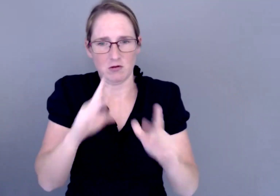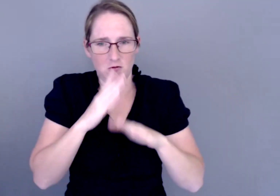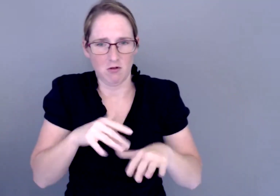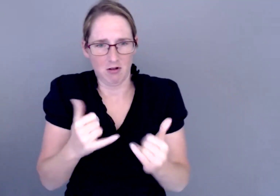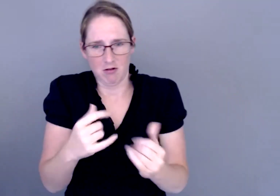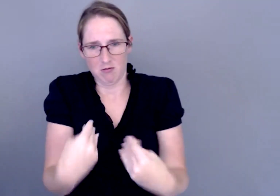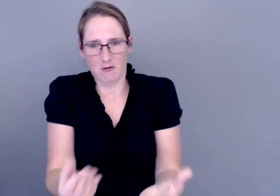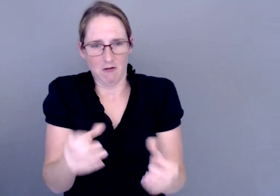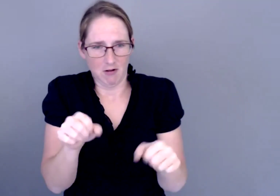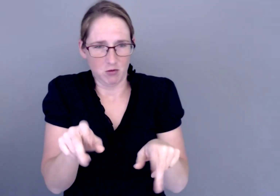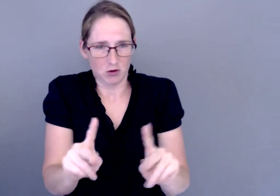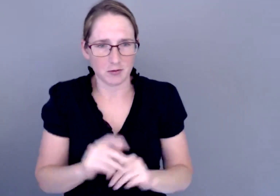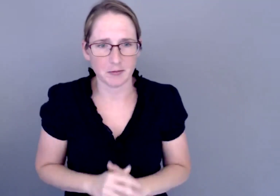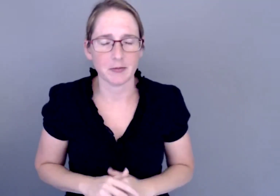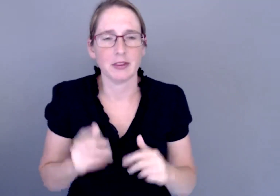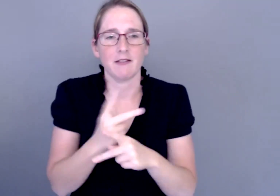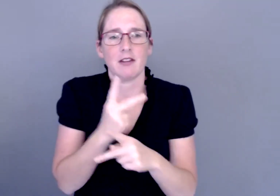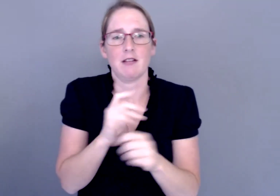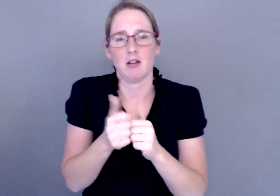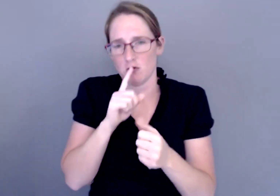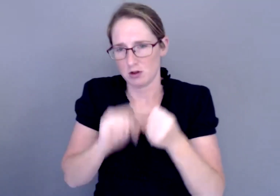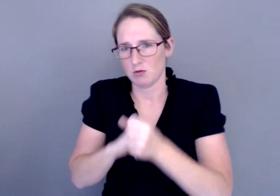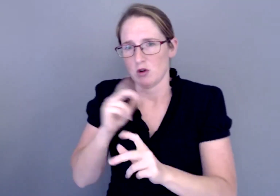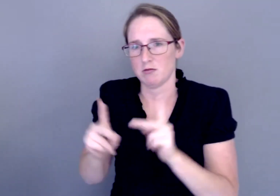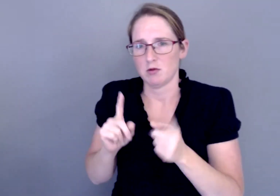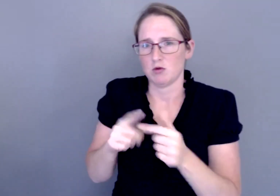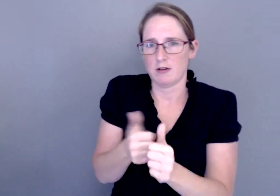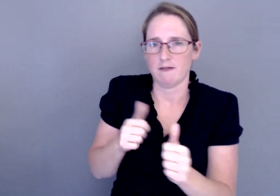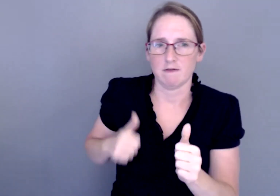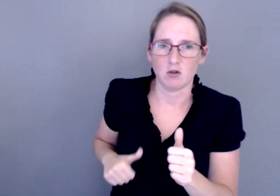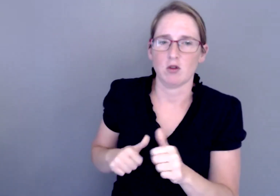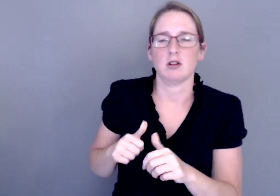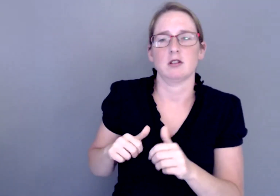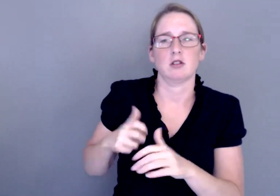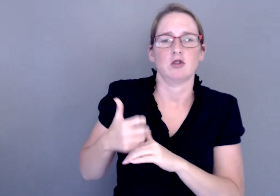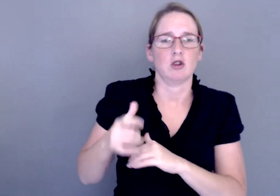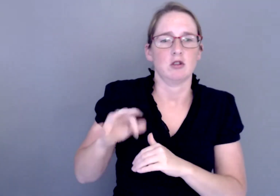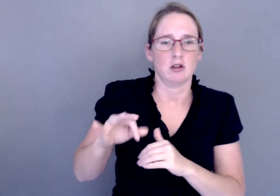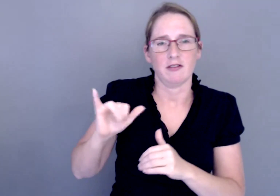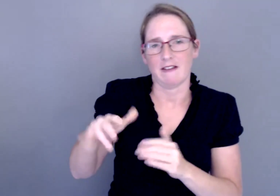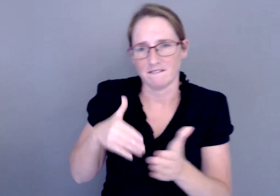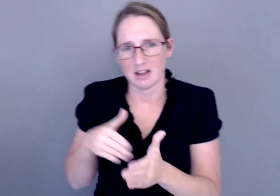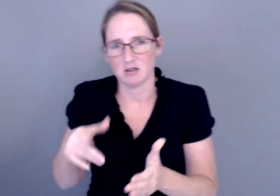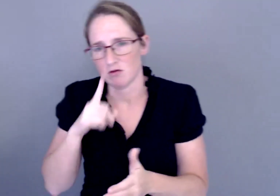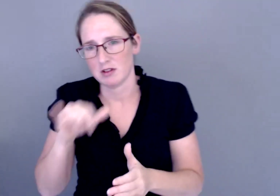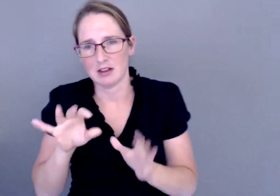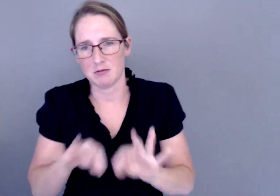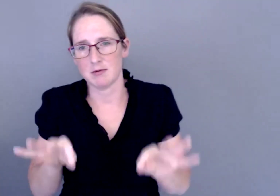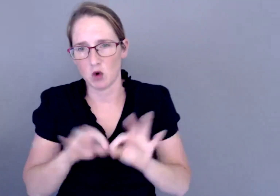well. Figure out how to really support people to avoid charges of intentional program violations would be super